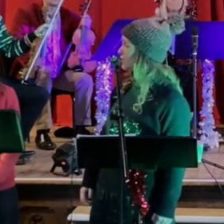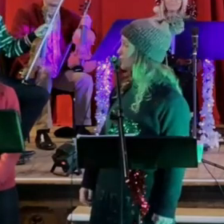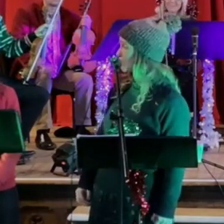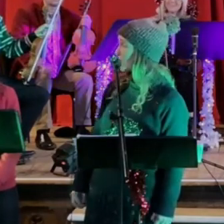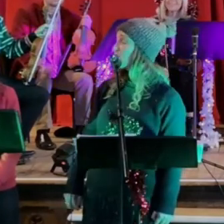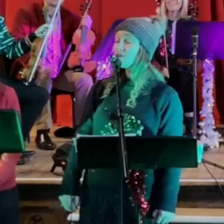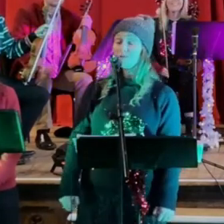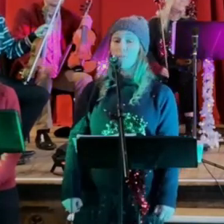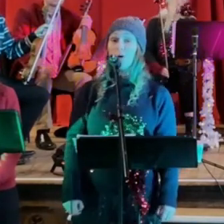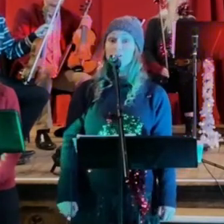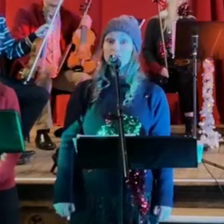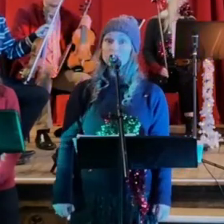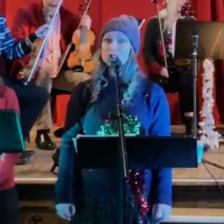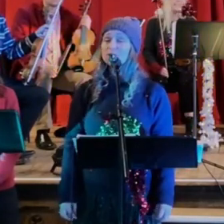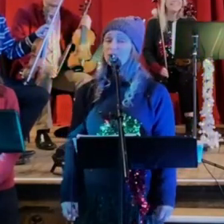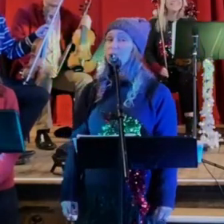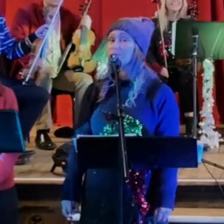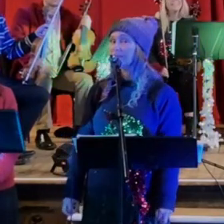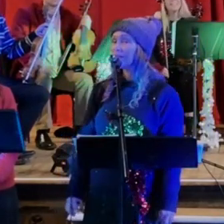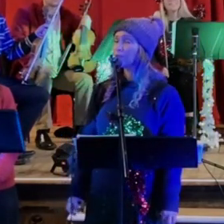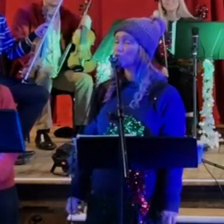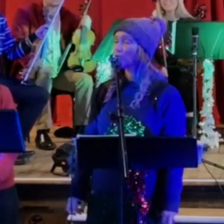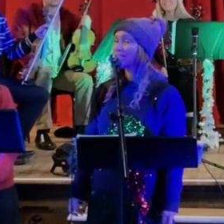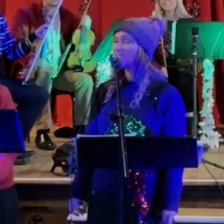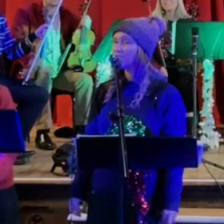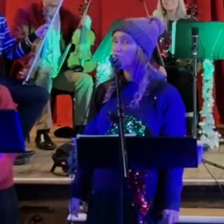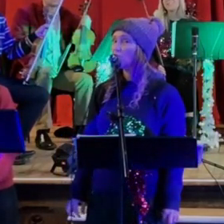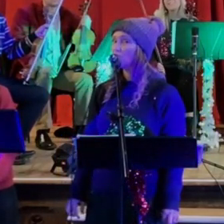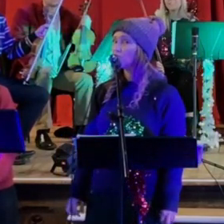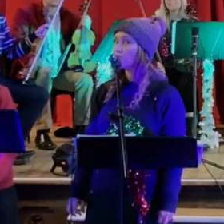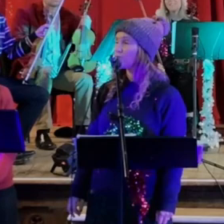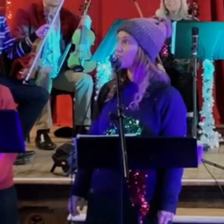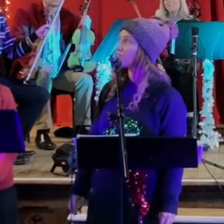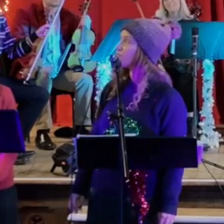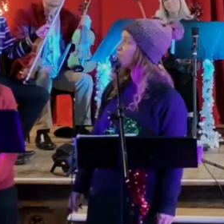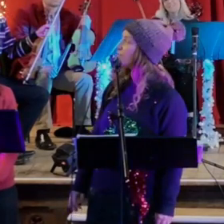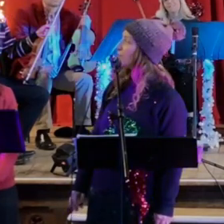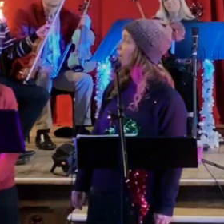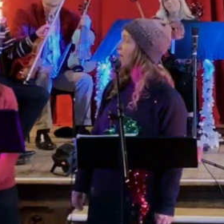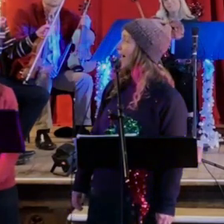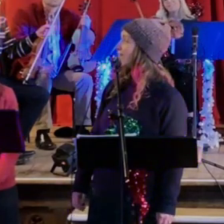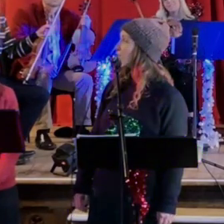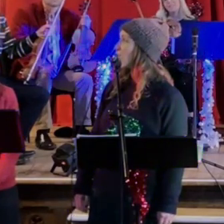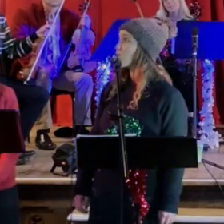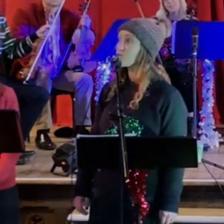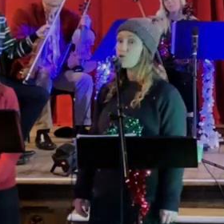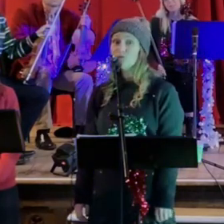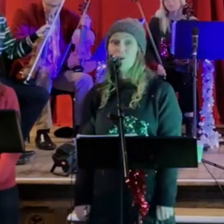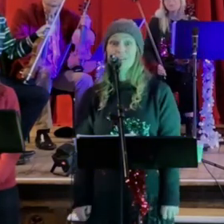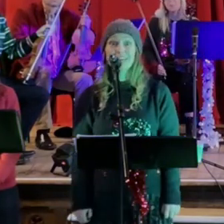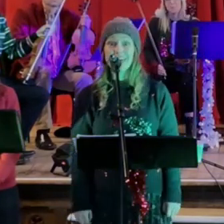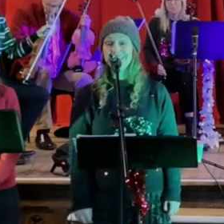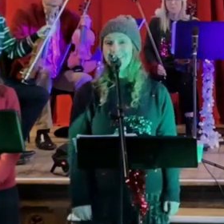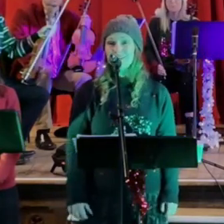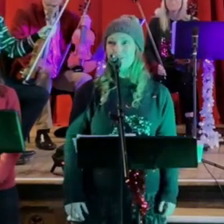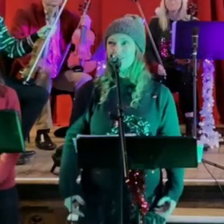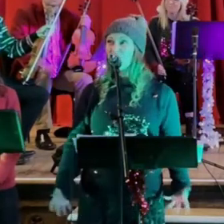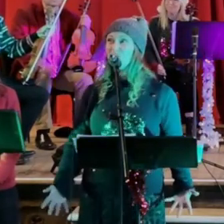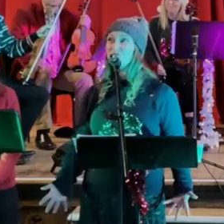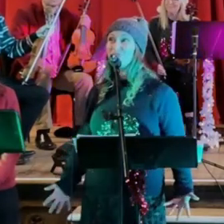children from all of those schools. I think it was 24 schools, and some of them had the whole school joining in, which is